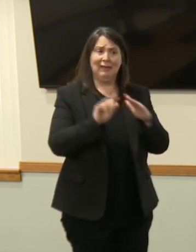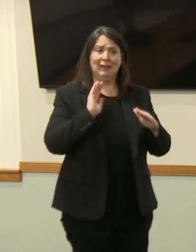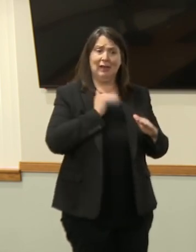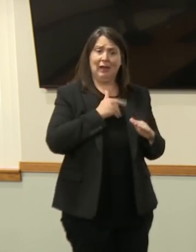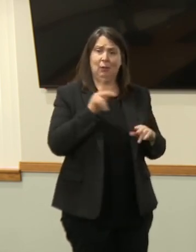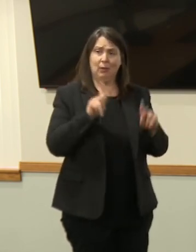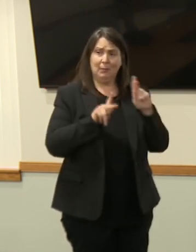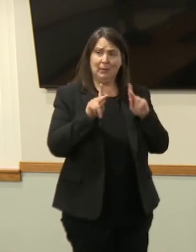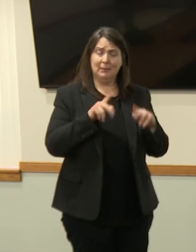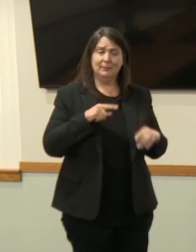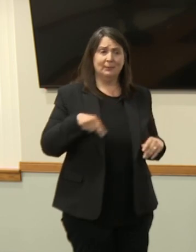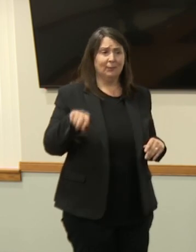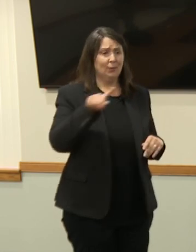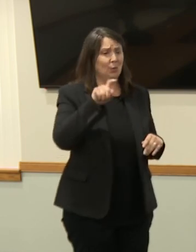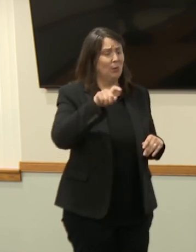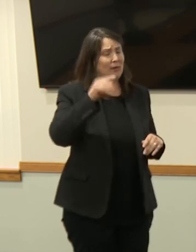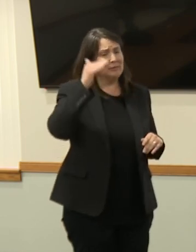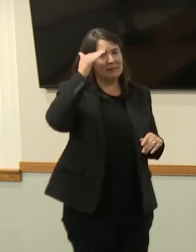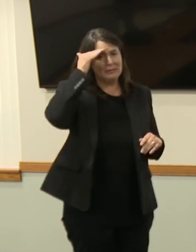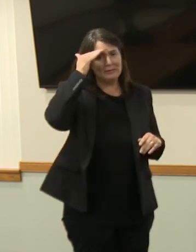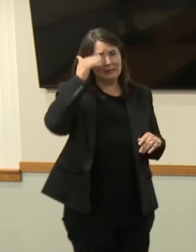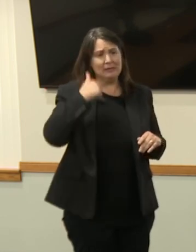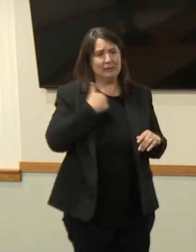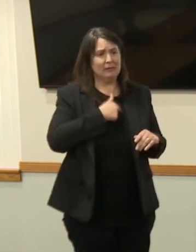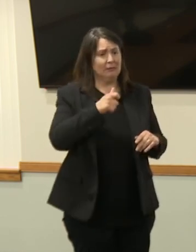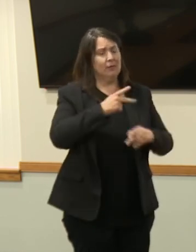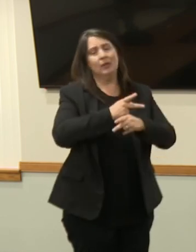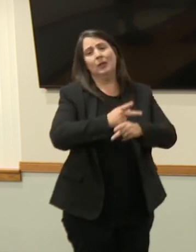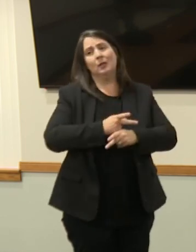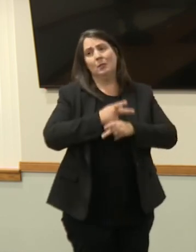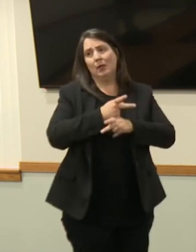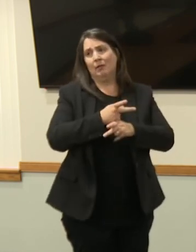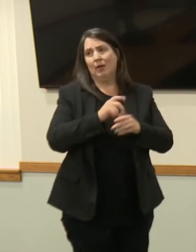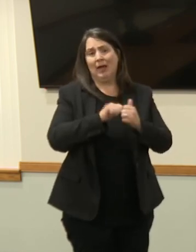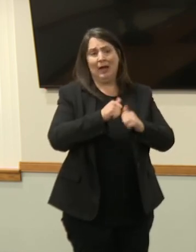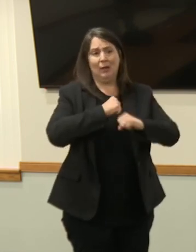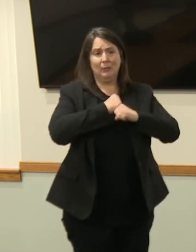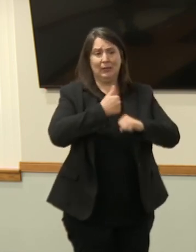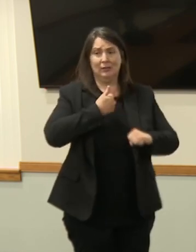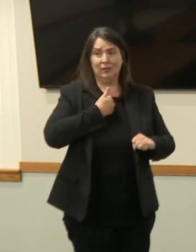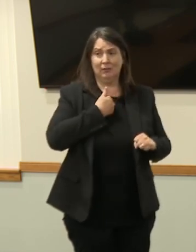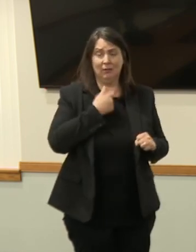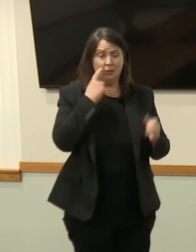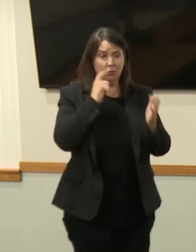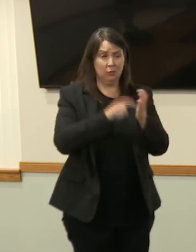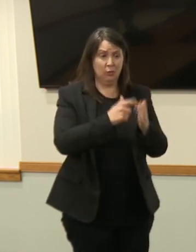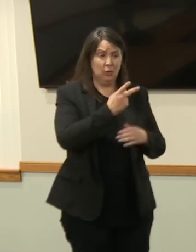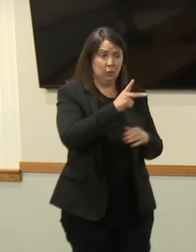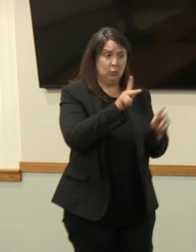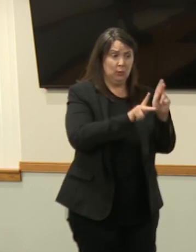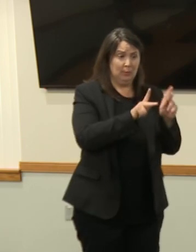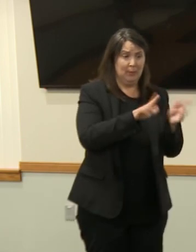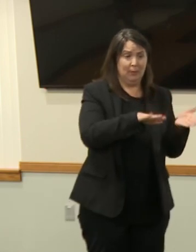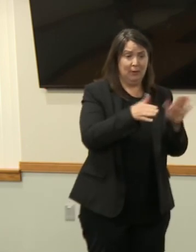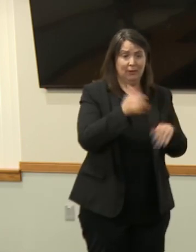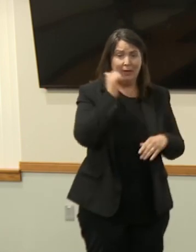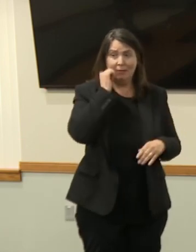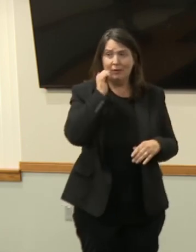much active and proactive in how we can get ahead of this. Because averaging 2 deaths a day is too